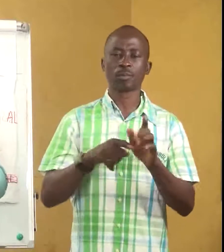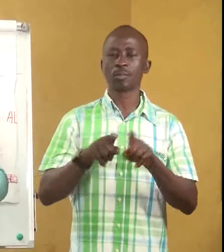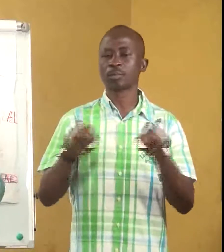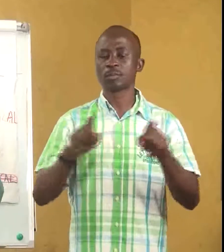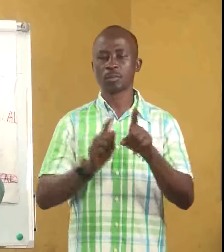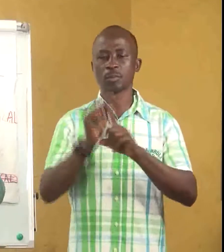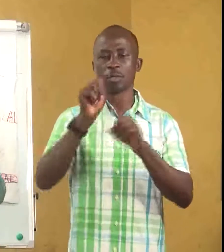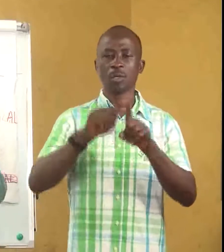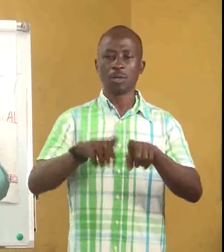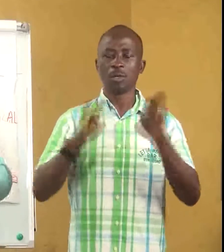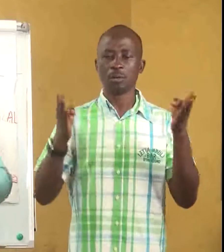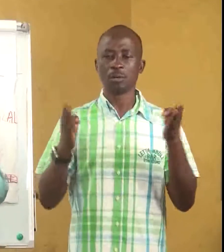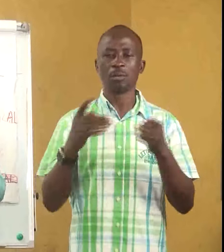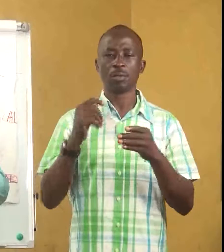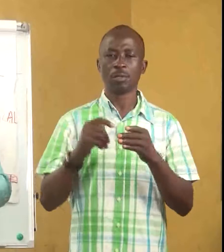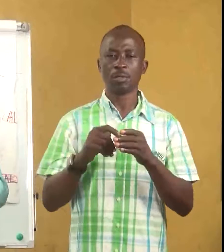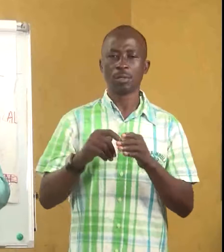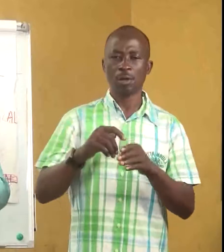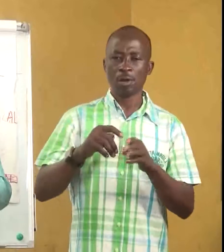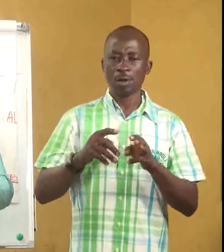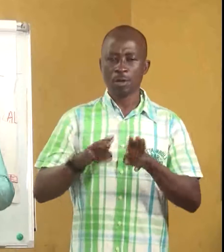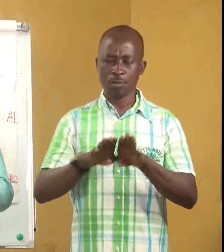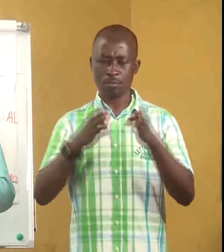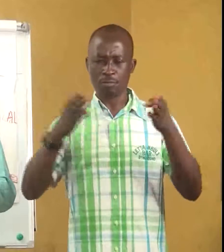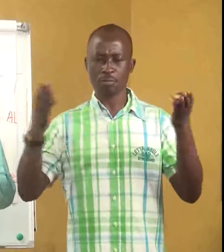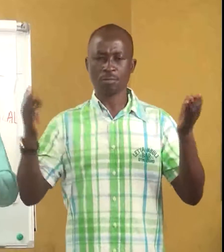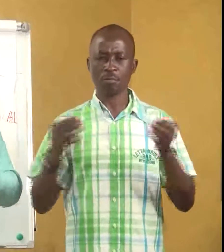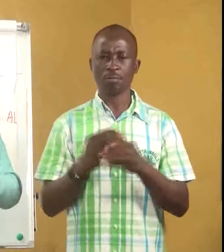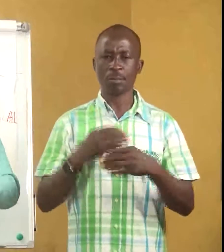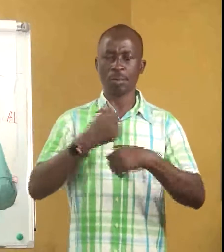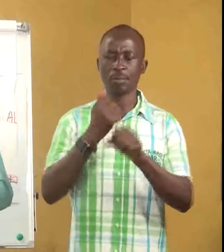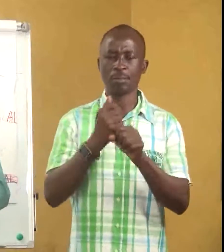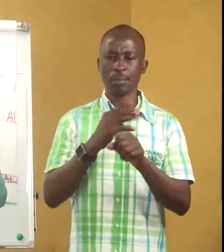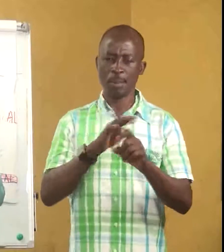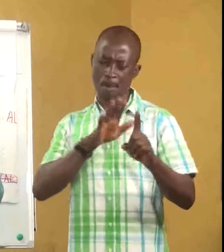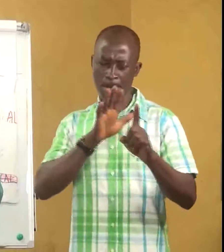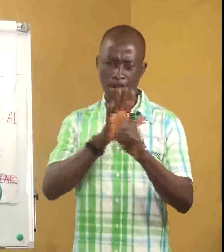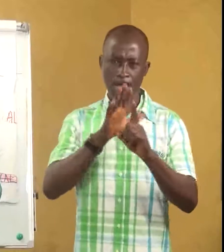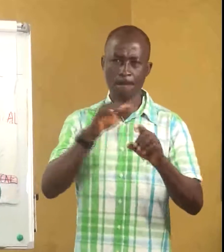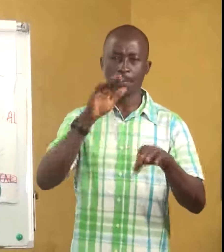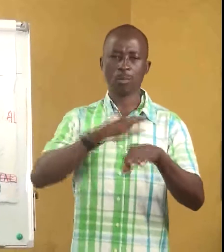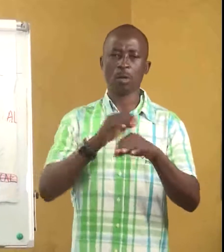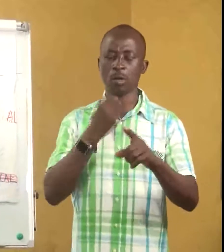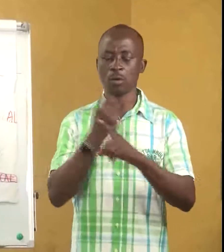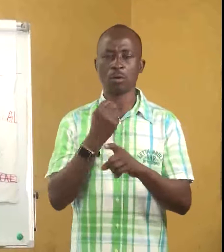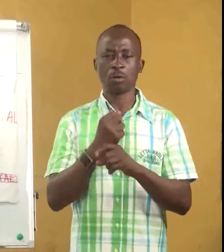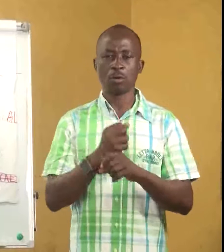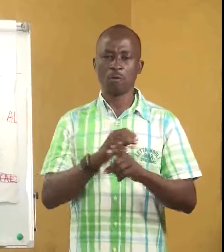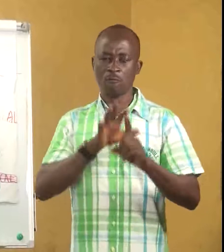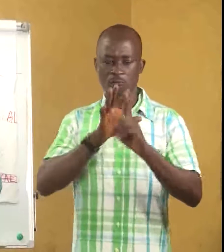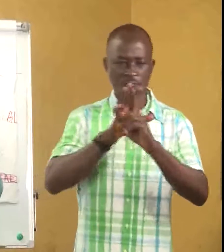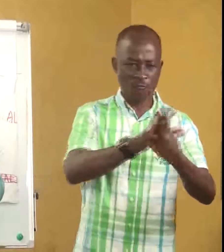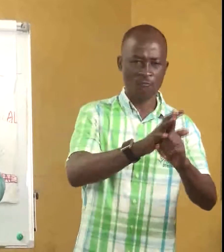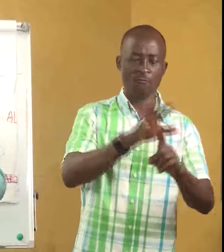to expand, the alternating expansion causes pressure on the rock, thereby forcing the rock to